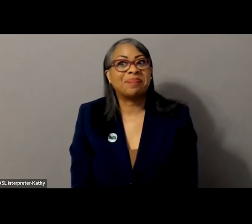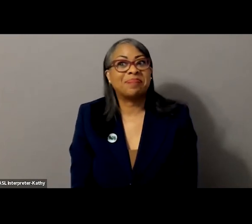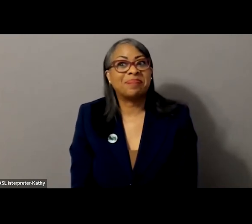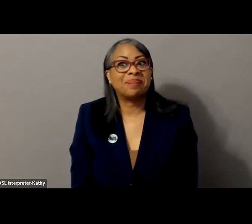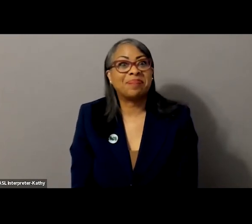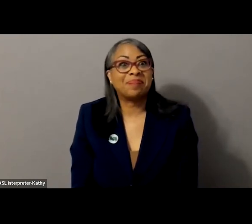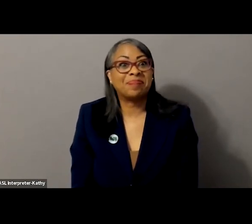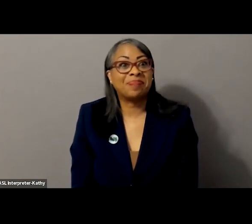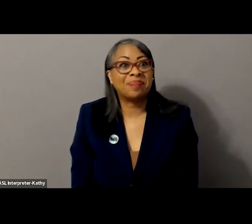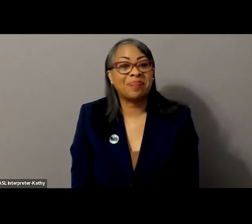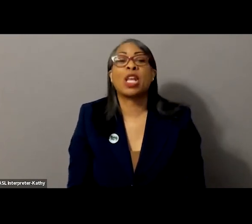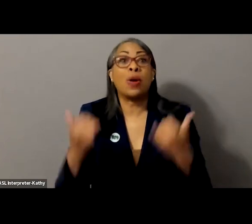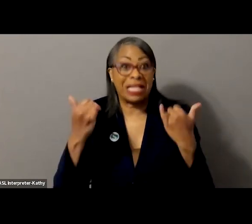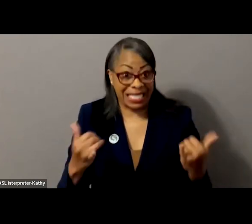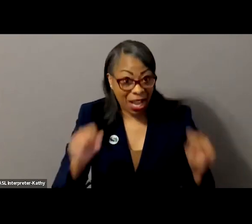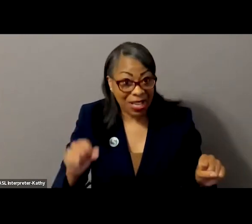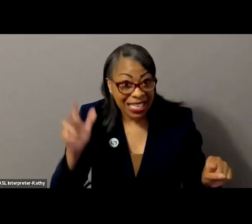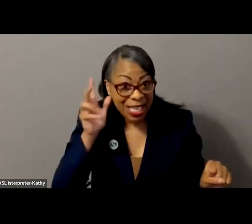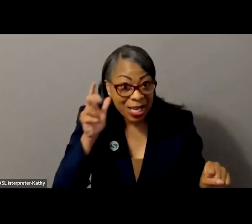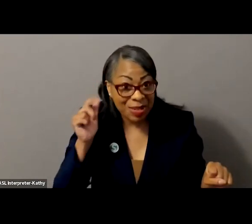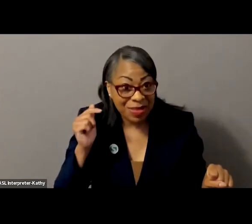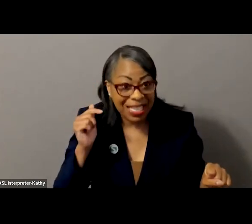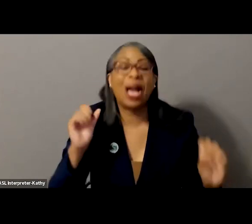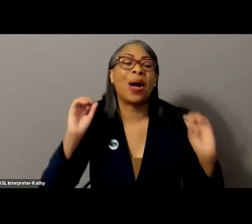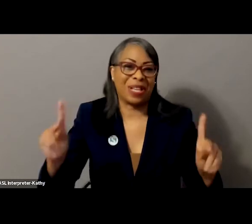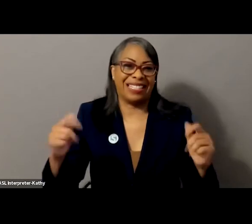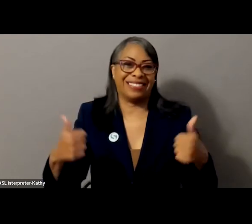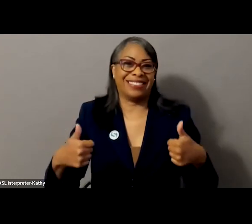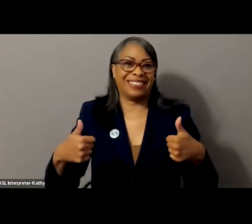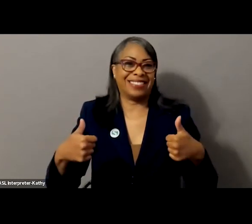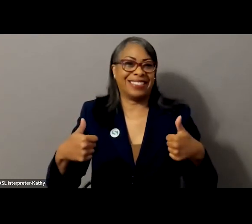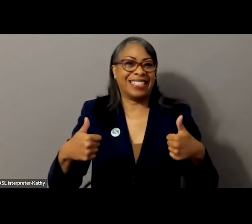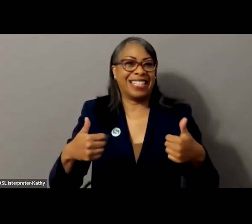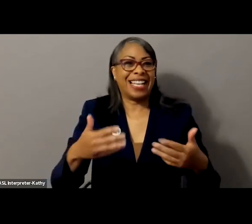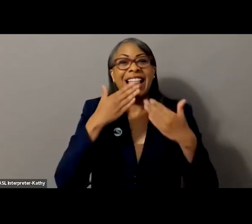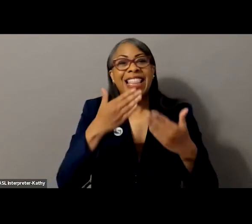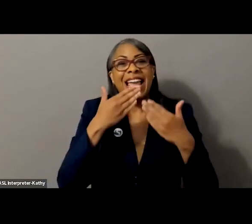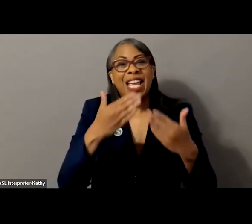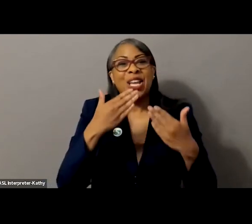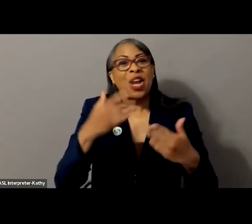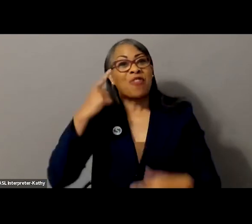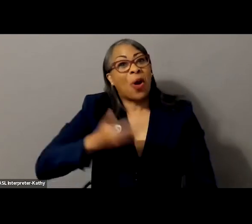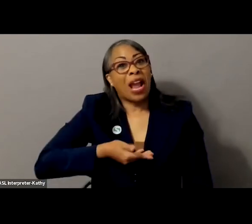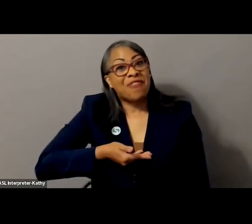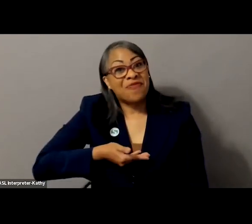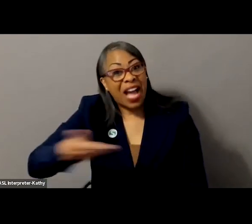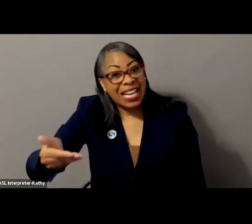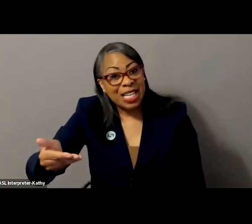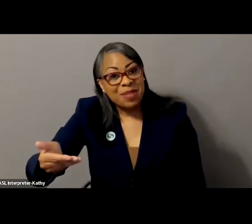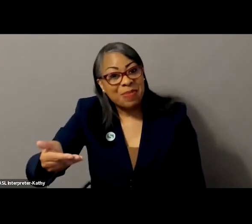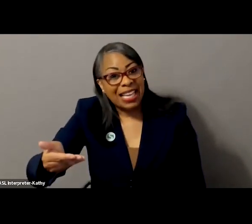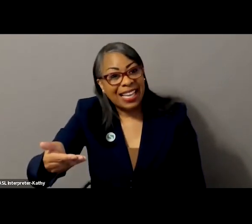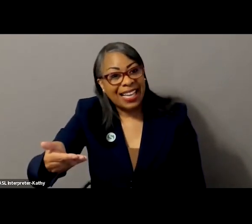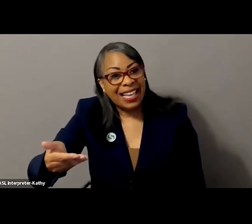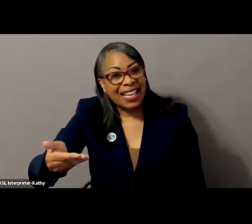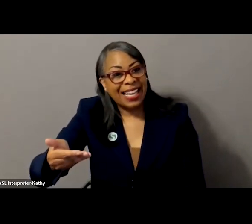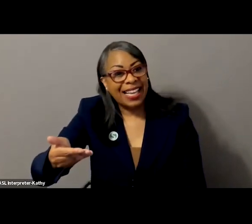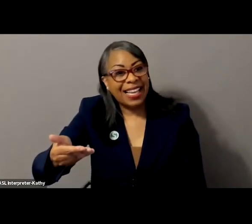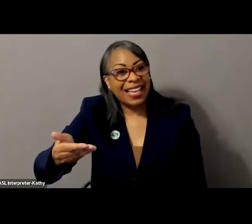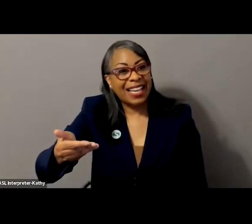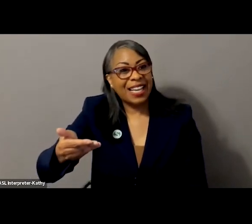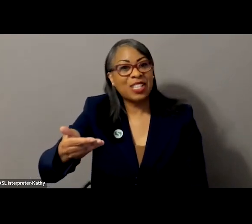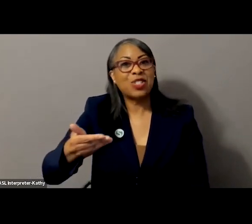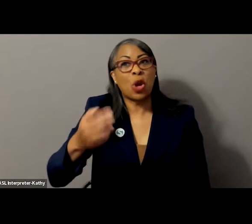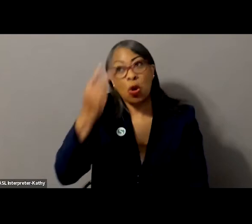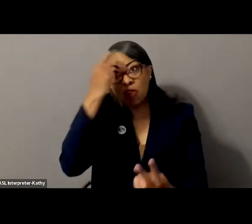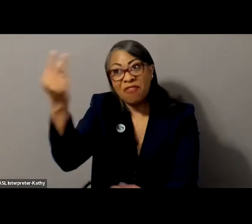Oh, now you can hear me. Okay, thanks. All right, well, thank you for inviting me to offer some reflections